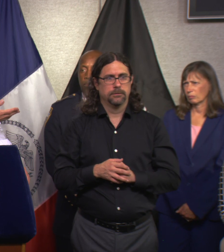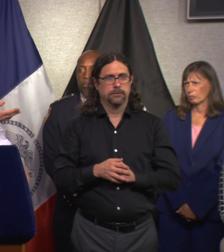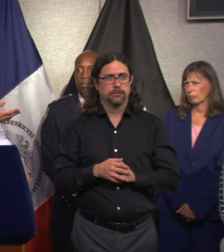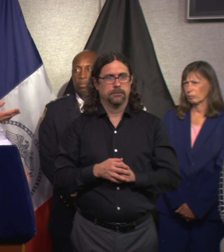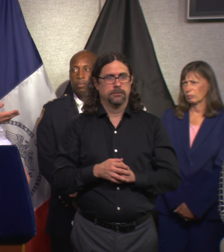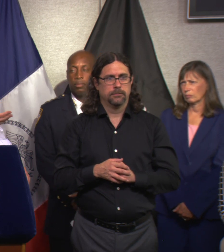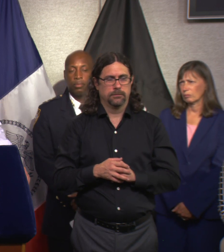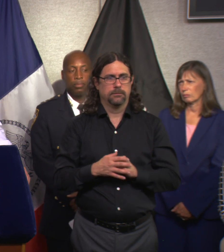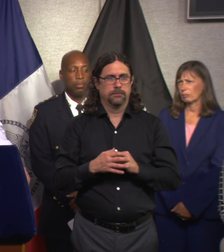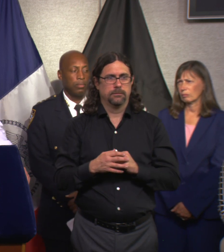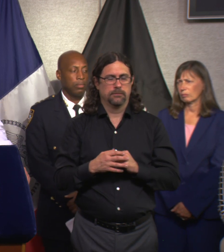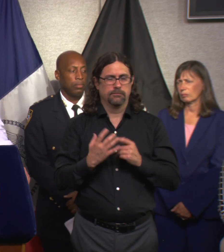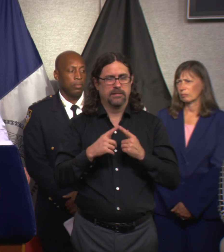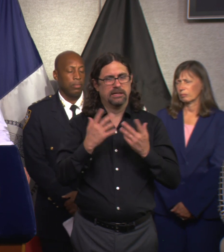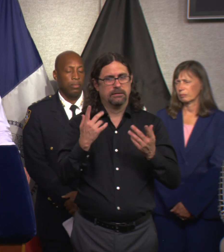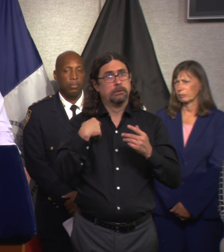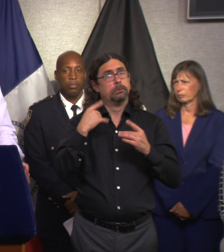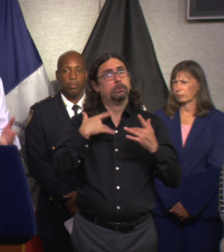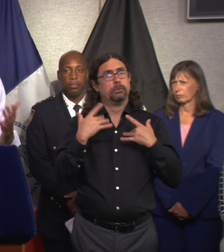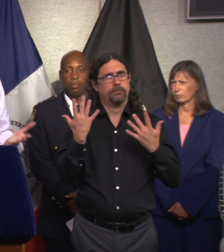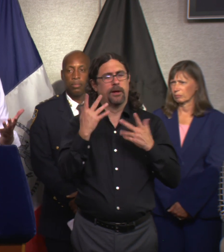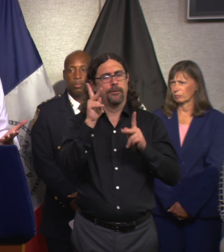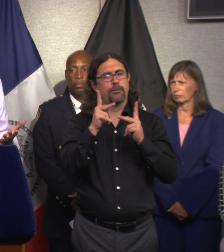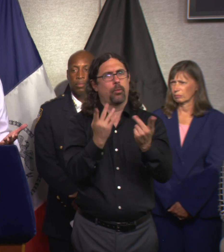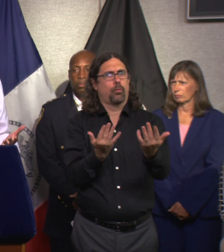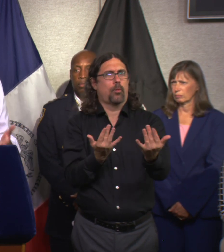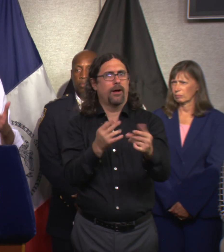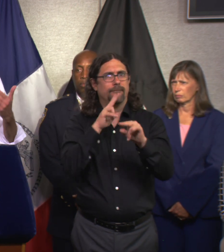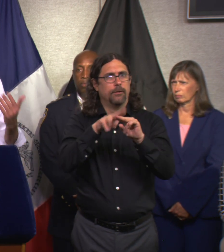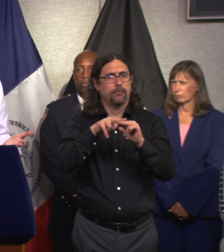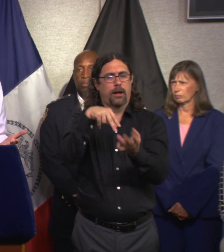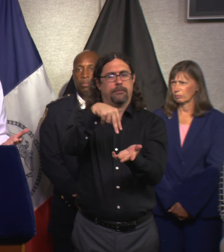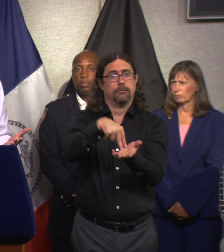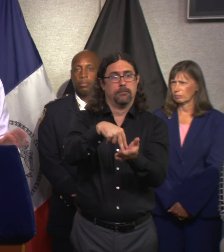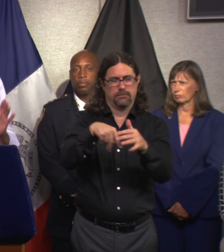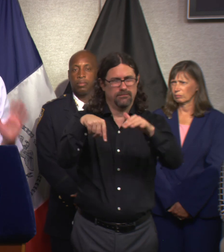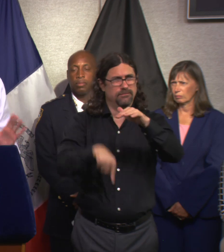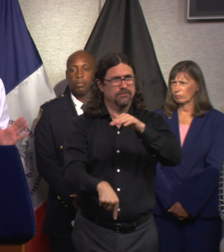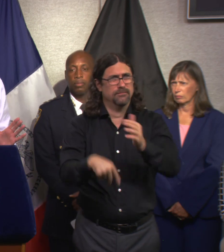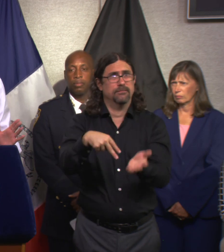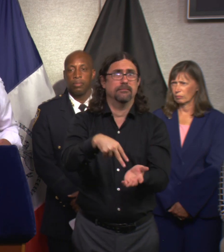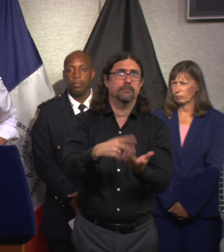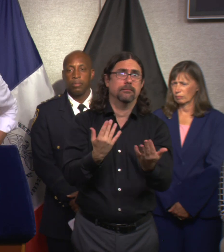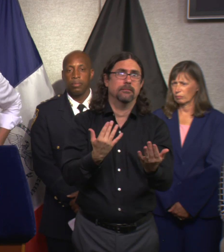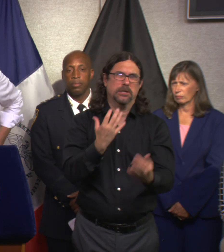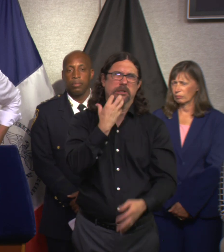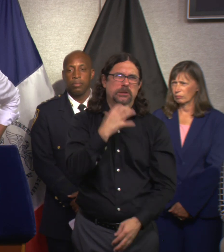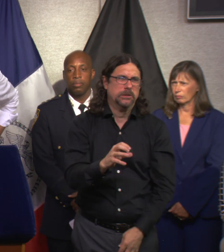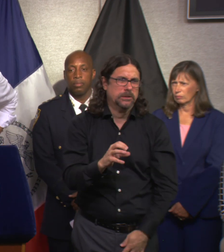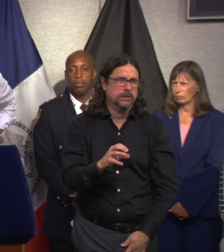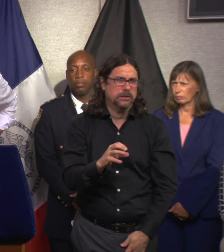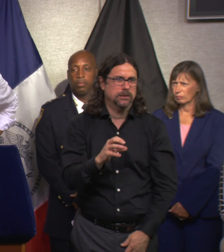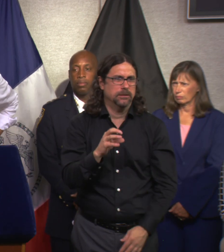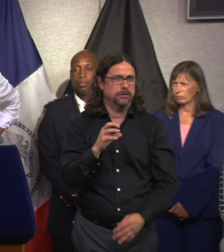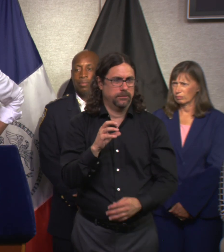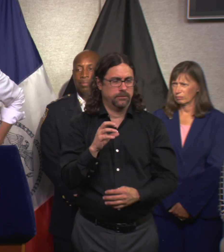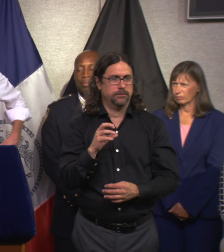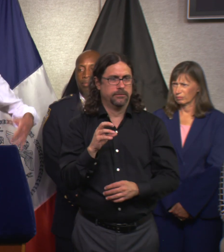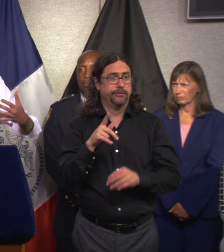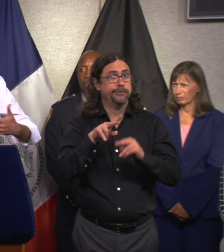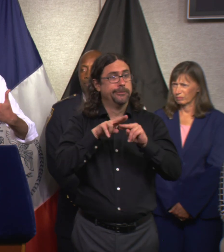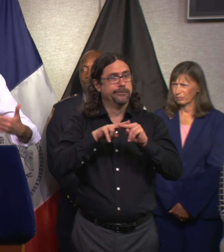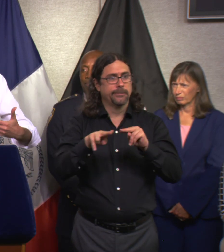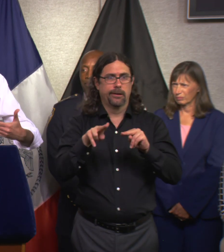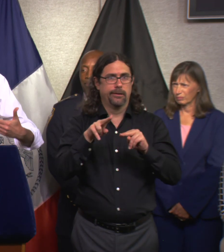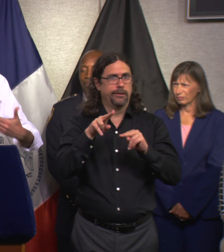Dr. Barbeau said, but also be really mindful that if you don't need to go somewhere, don't go somewhere. It's kind of like we say in blizzards. This